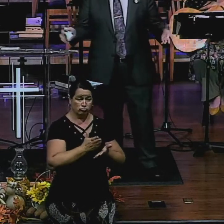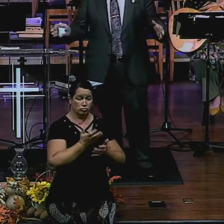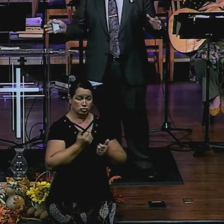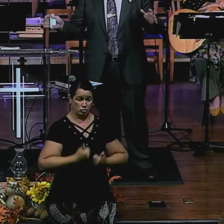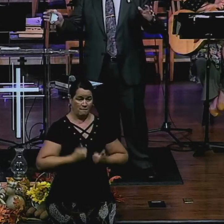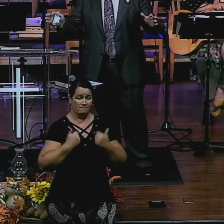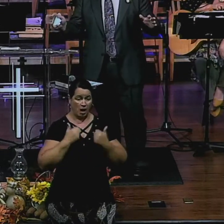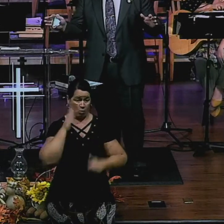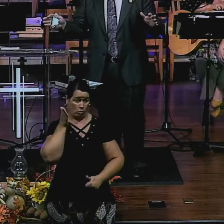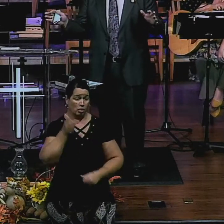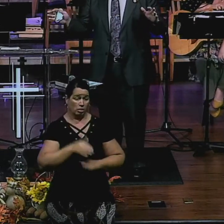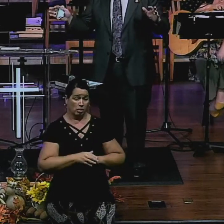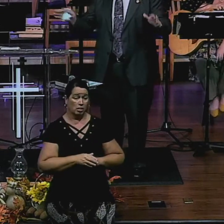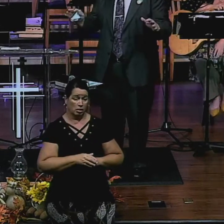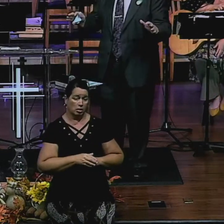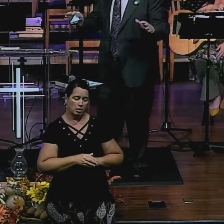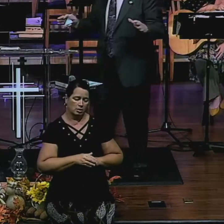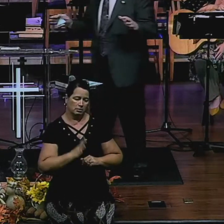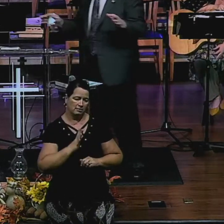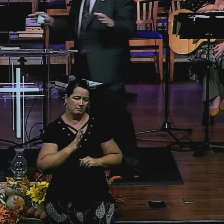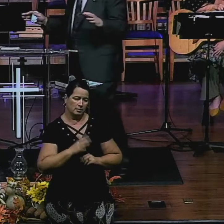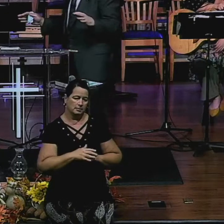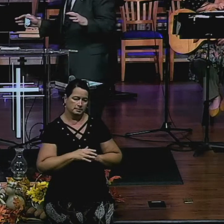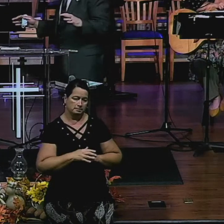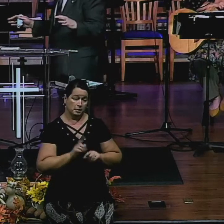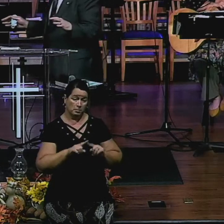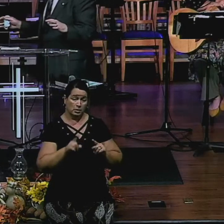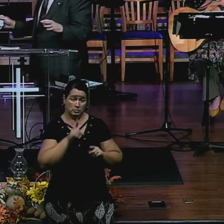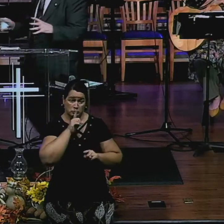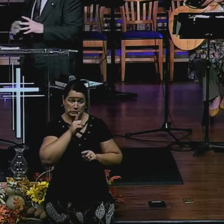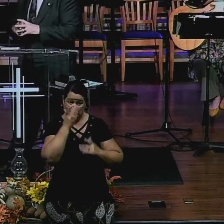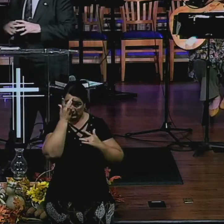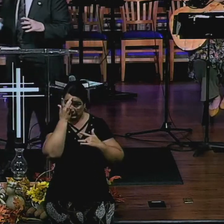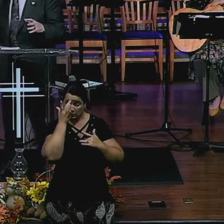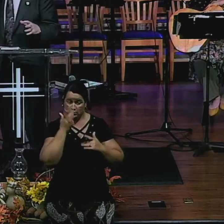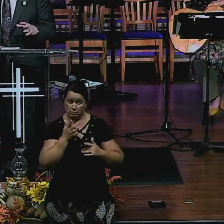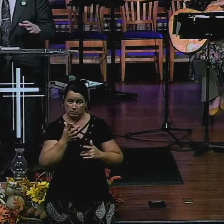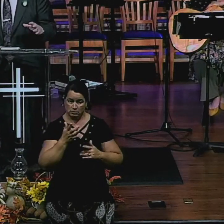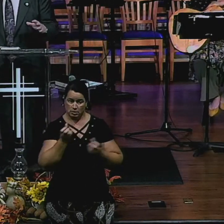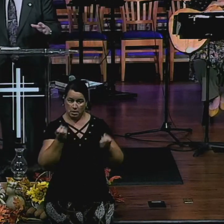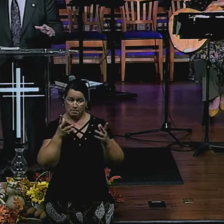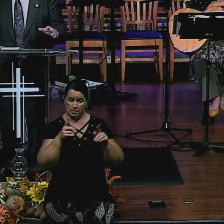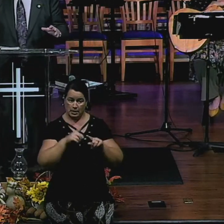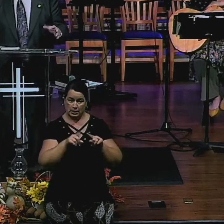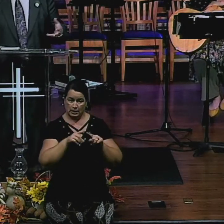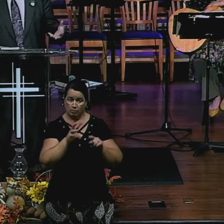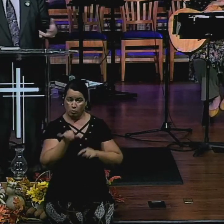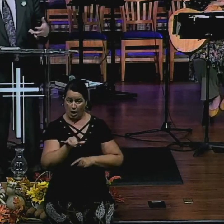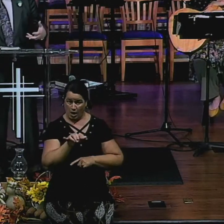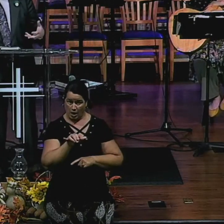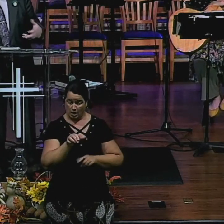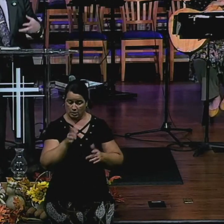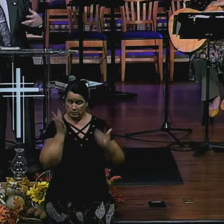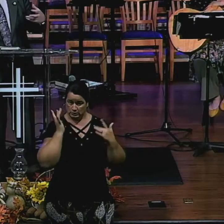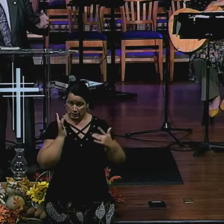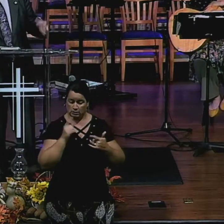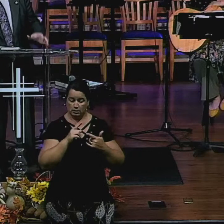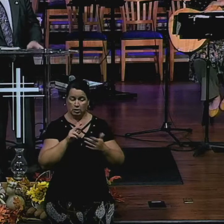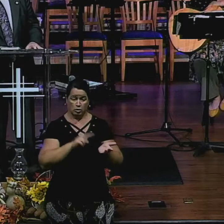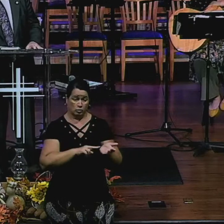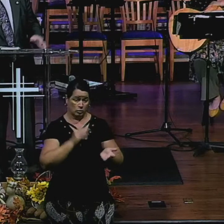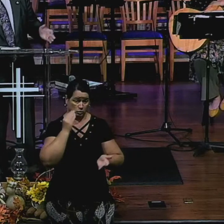you know, there are people in our life who are really sick in a lot of ways. There are people still in the nursing homes that can't come. There are